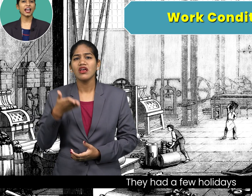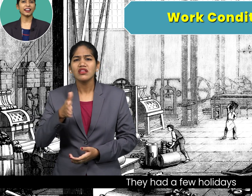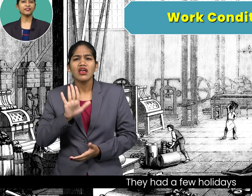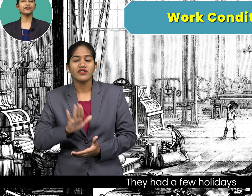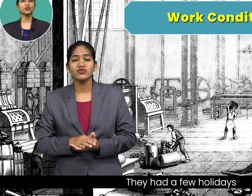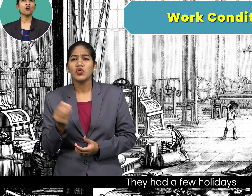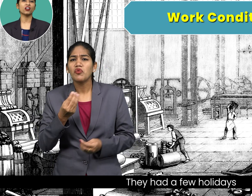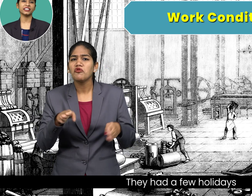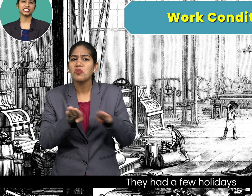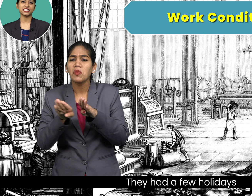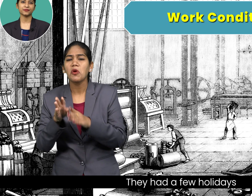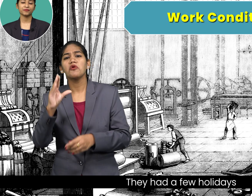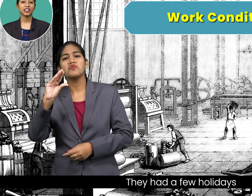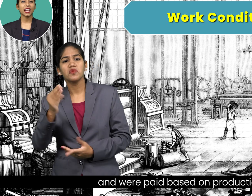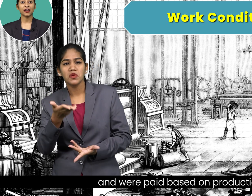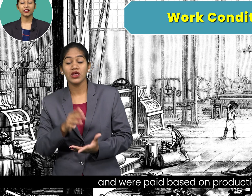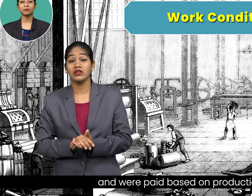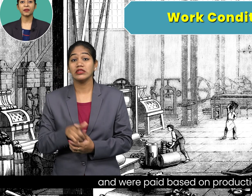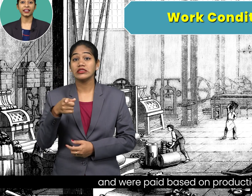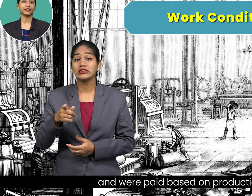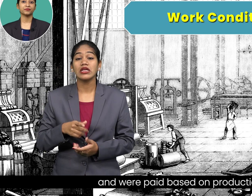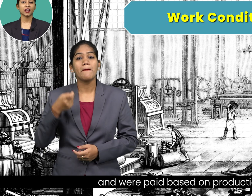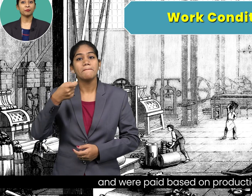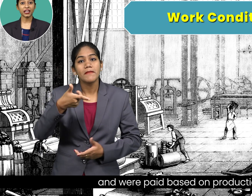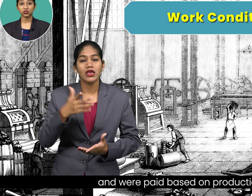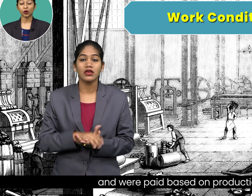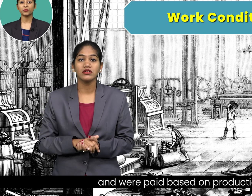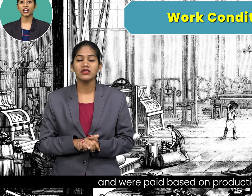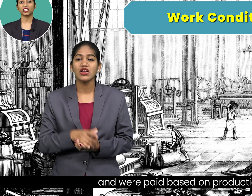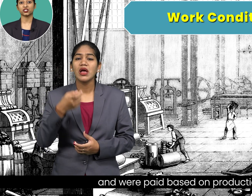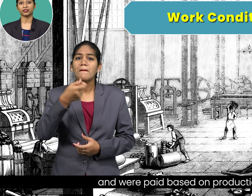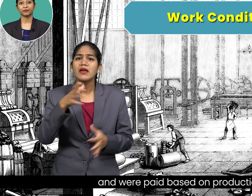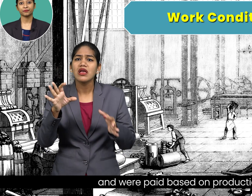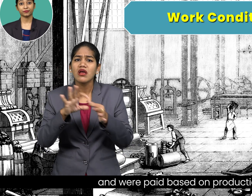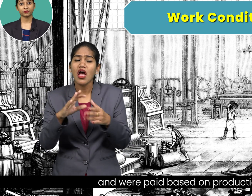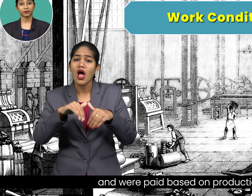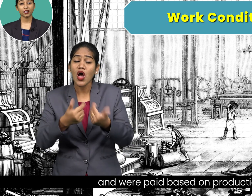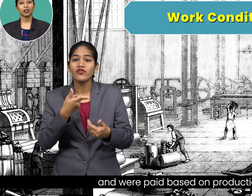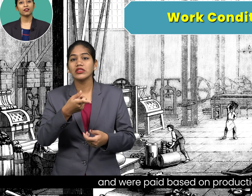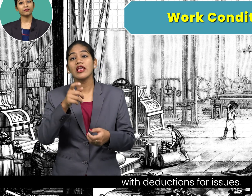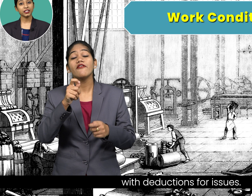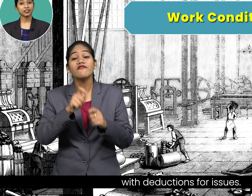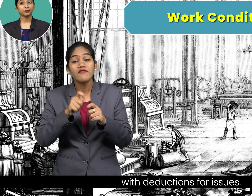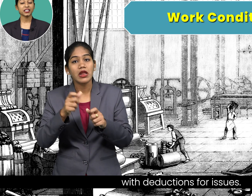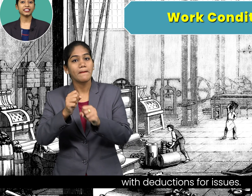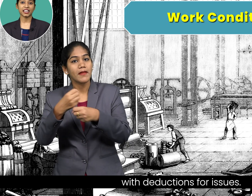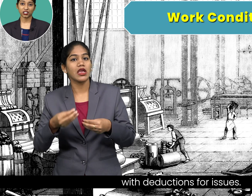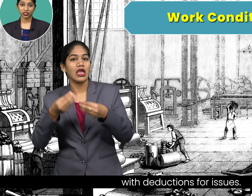They had a few holidays and were paid based on production,